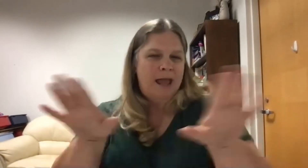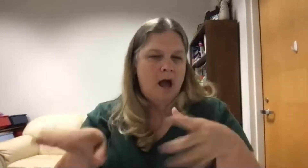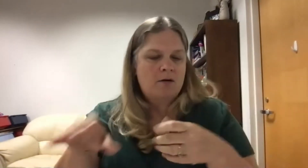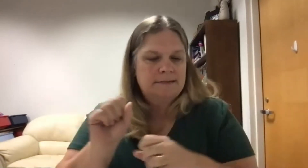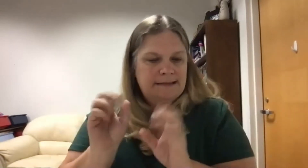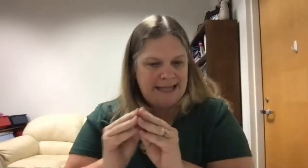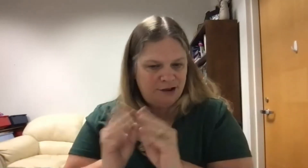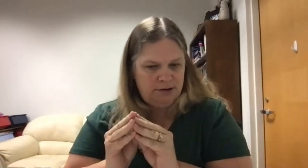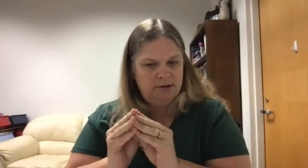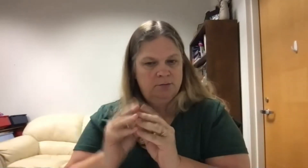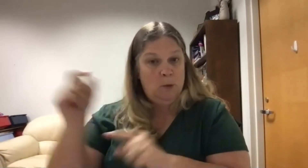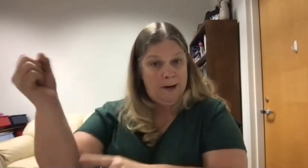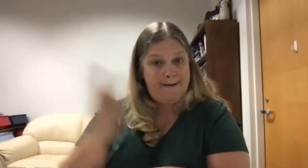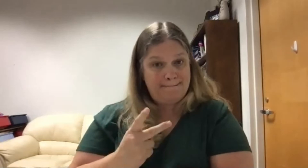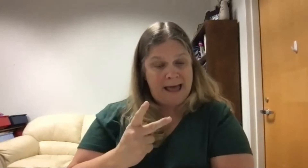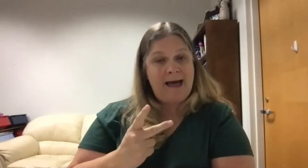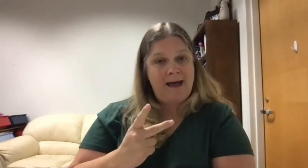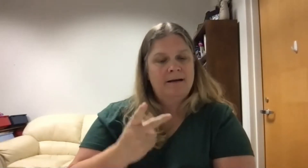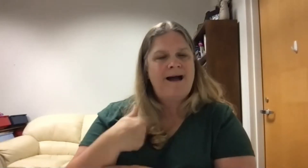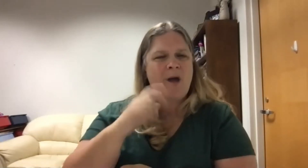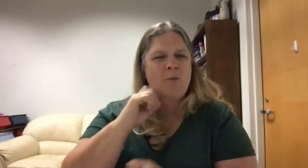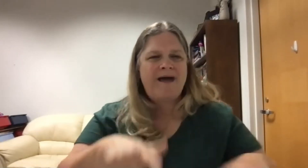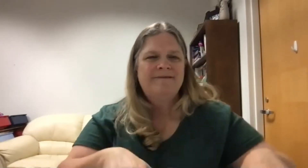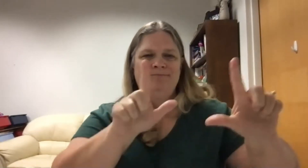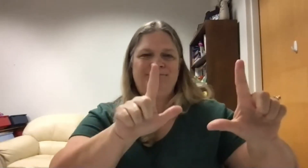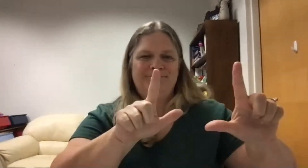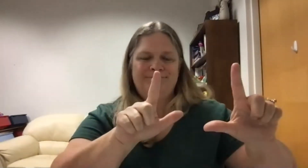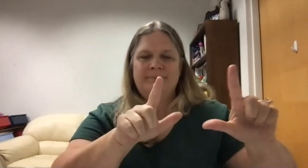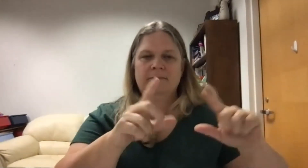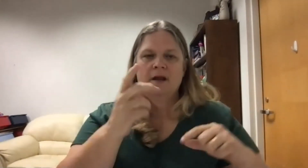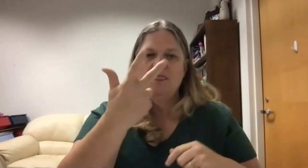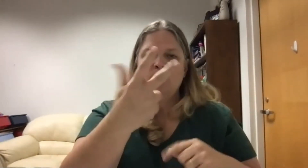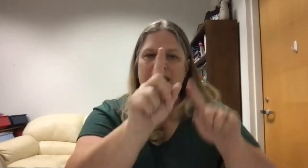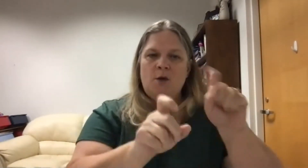During our breakout sessions, when we come back,